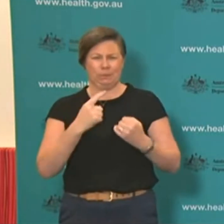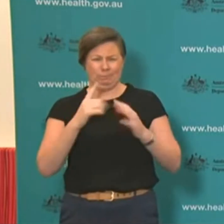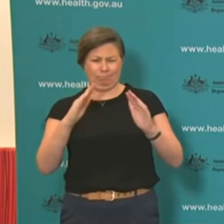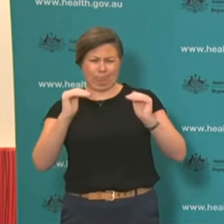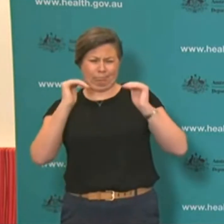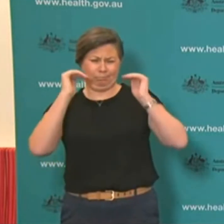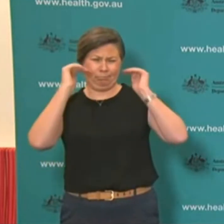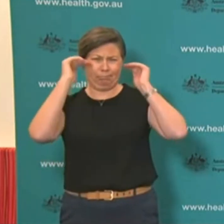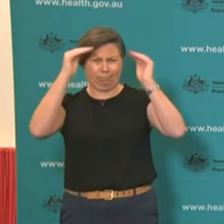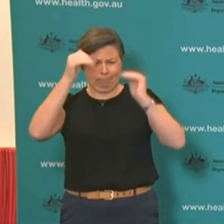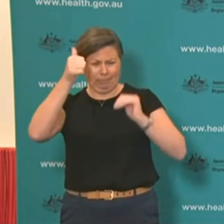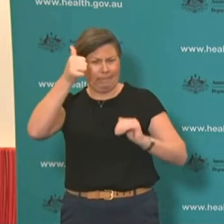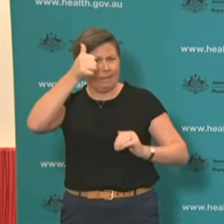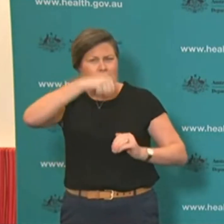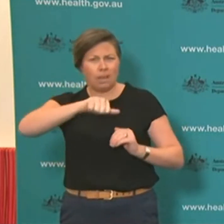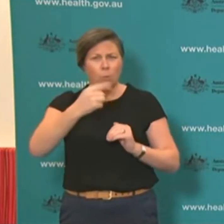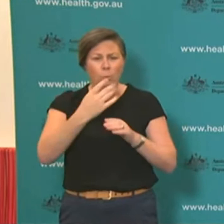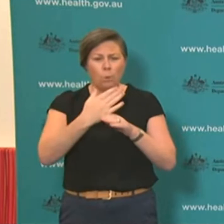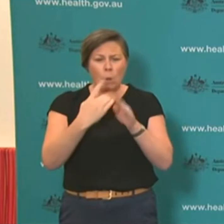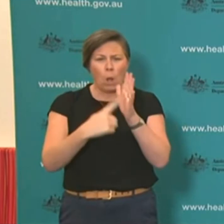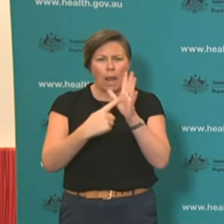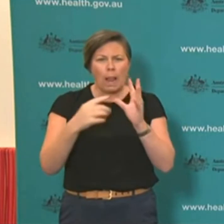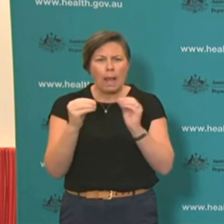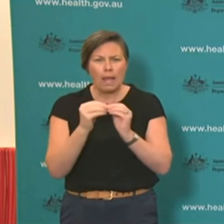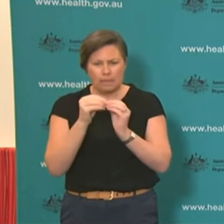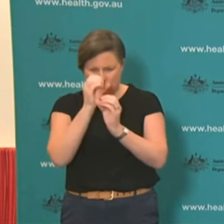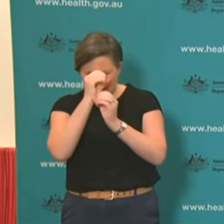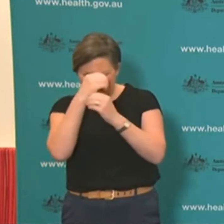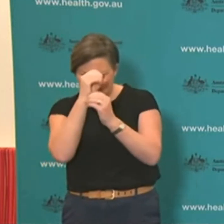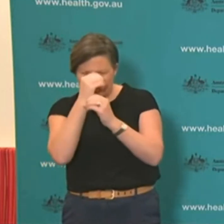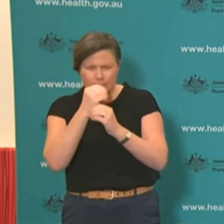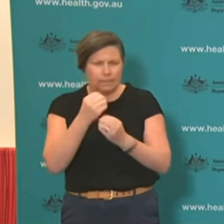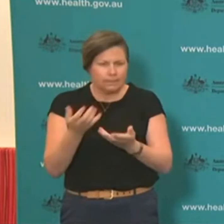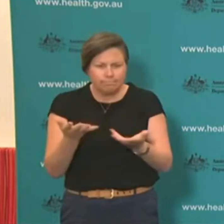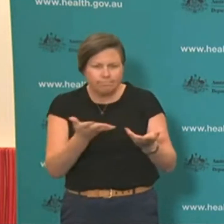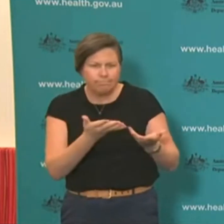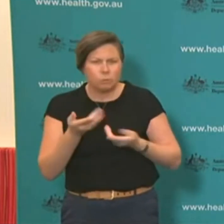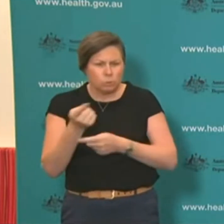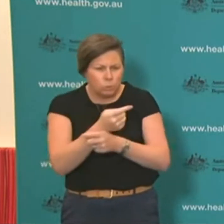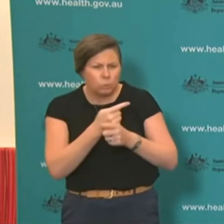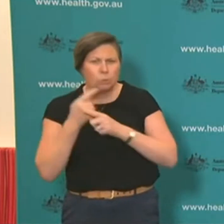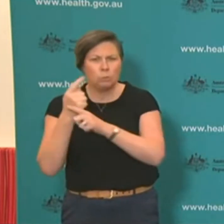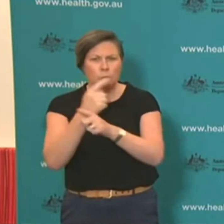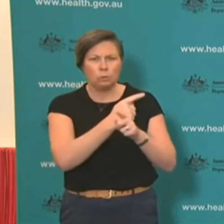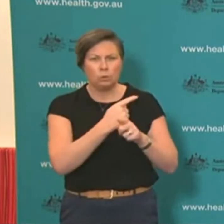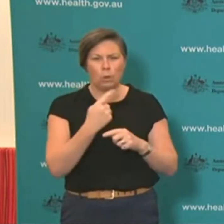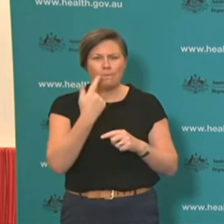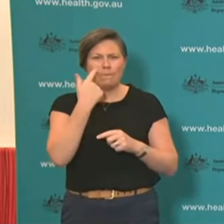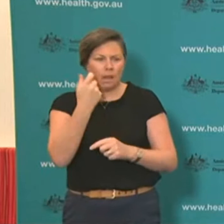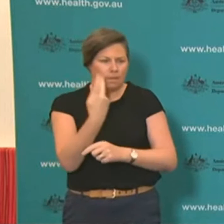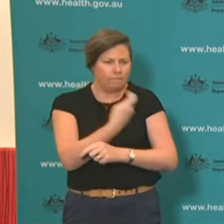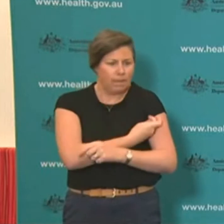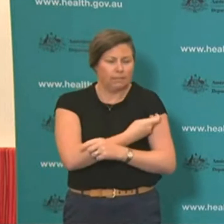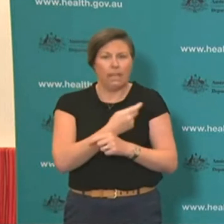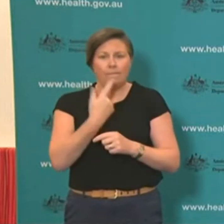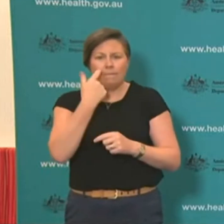researchers there in the lab, looking towards new treatments for COVID-19, looking at vaccines